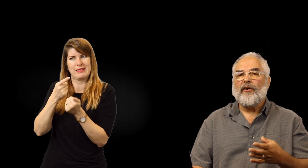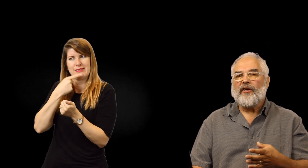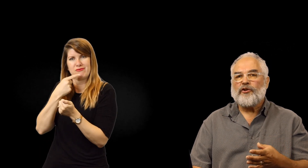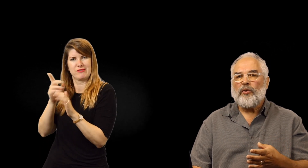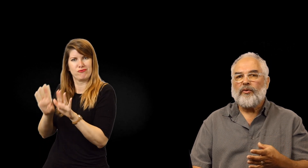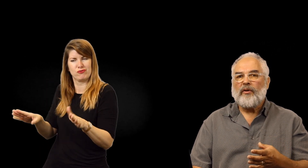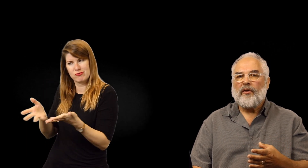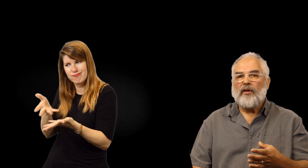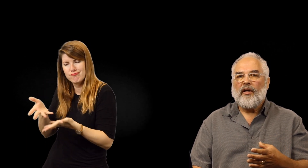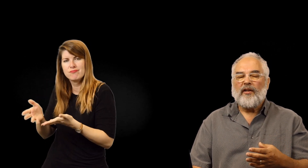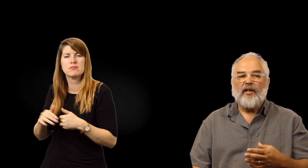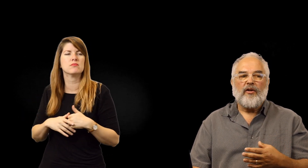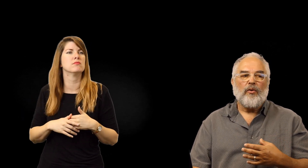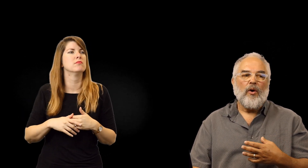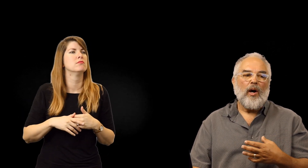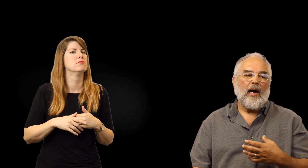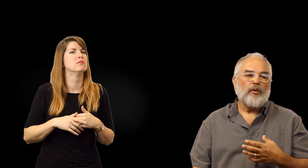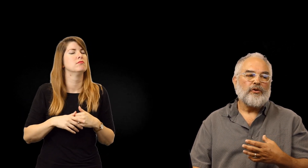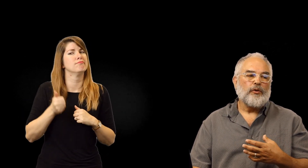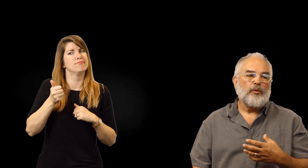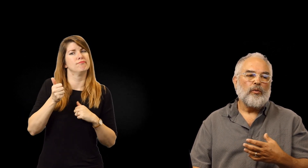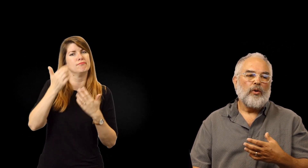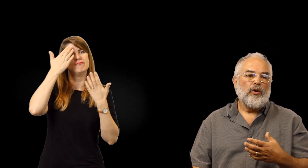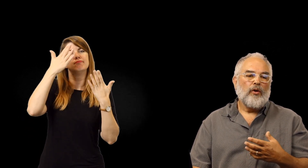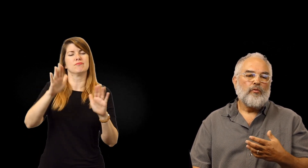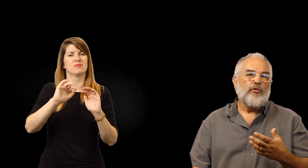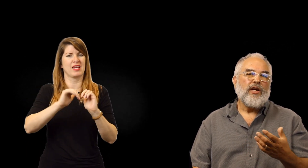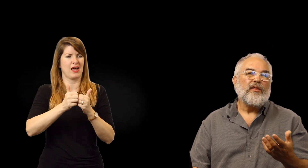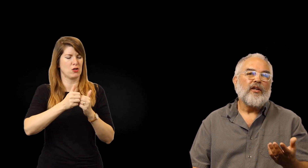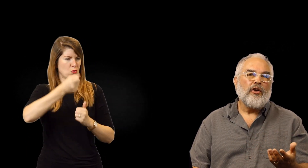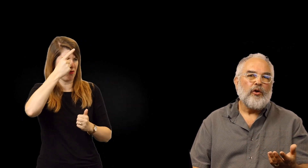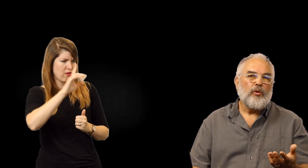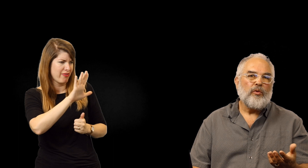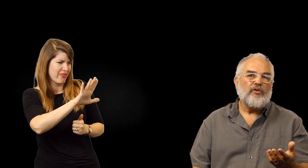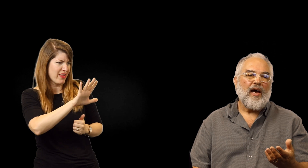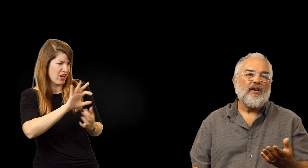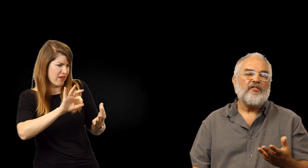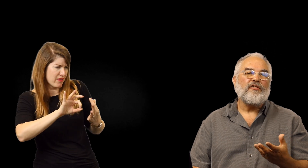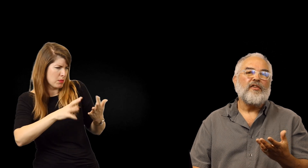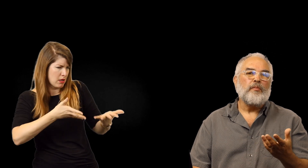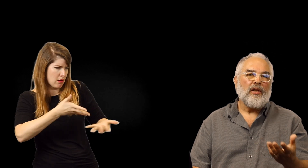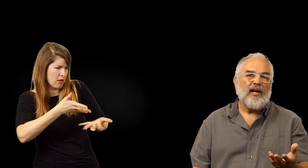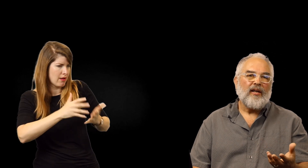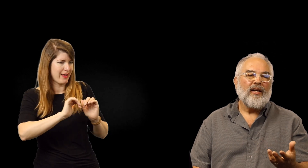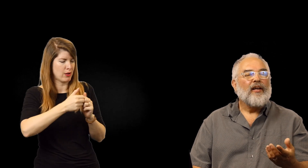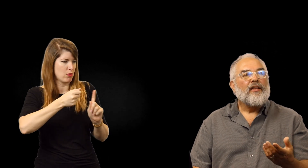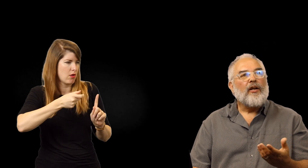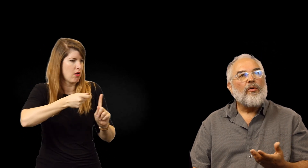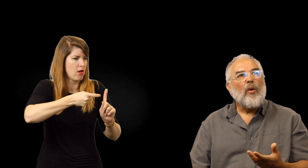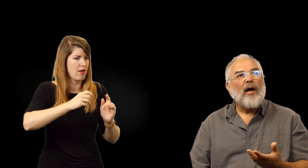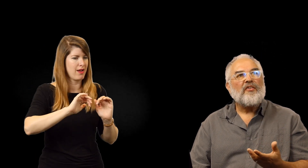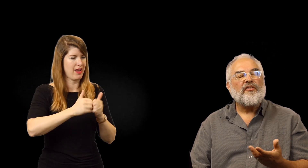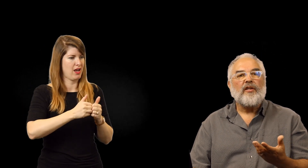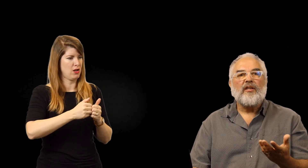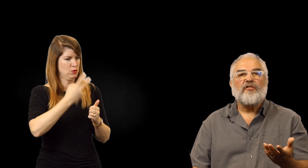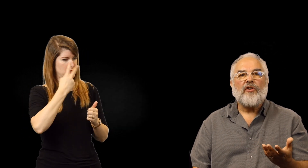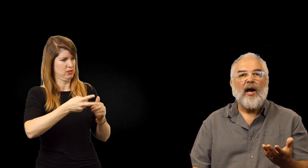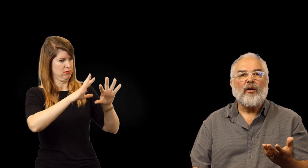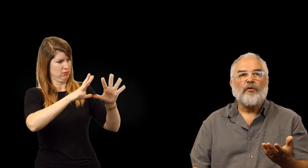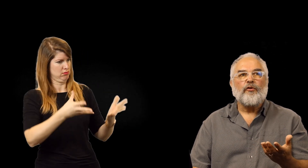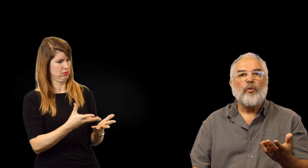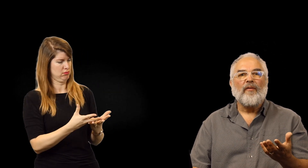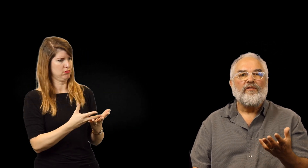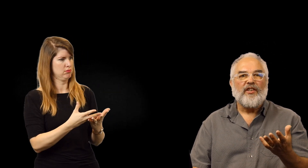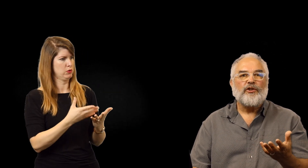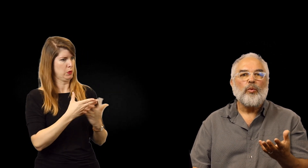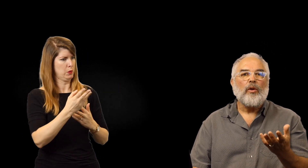with their hearing children. They don't know how to read the cues, how to stimulate. They don't know how to see this